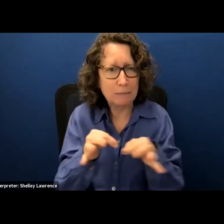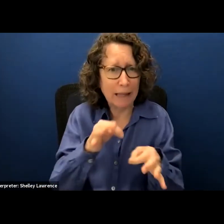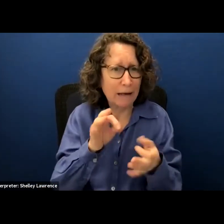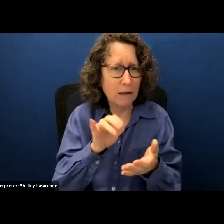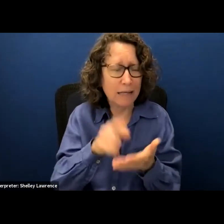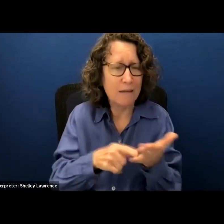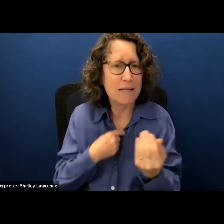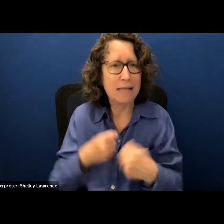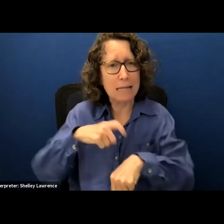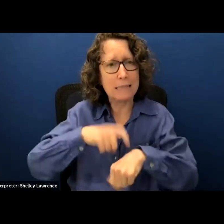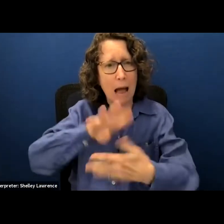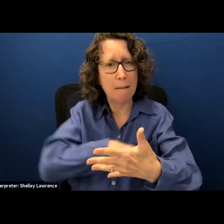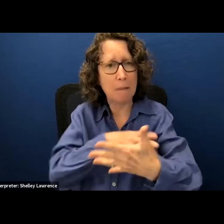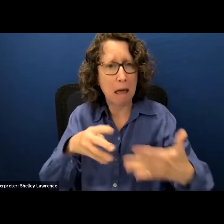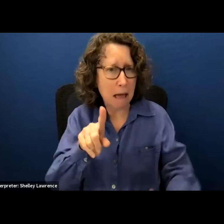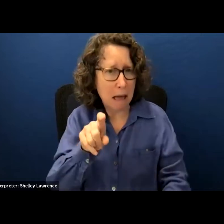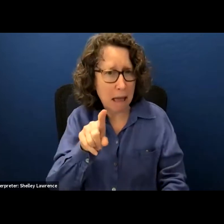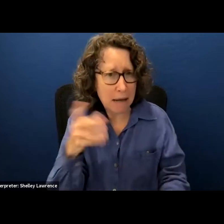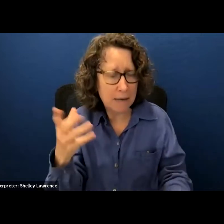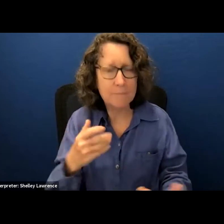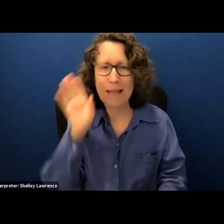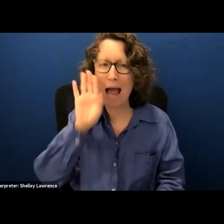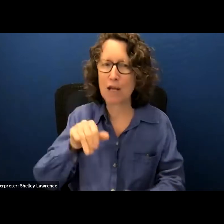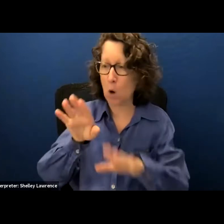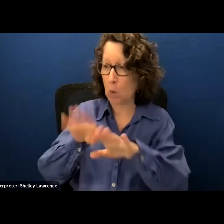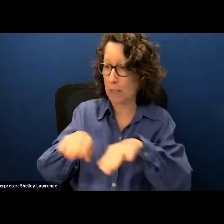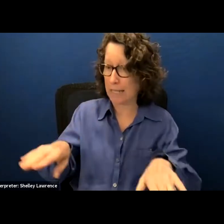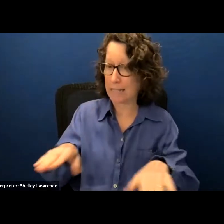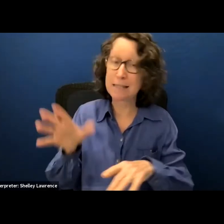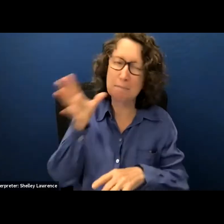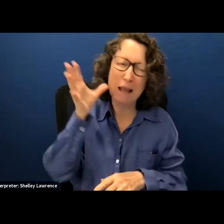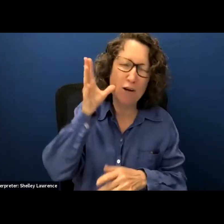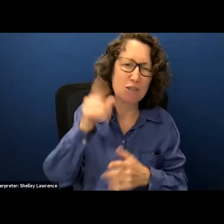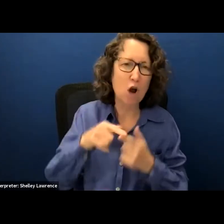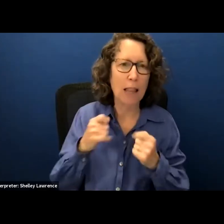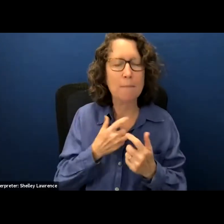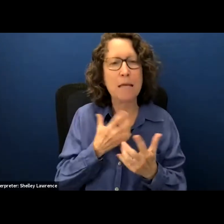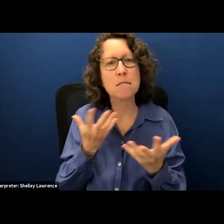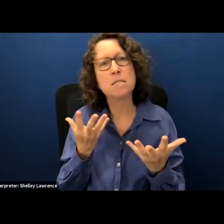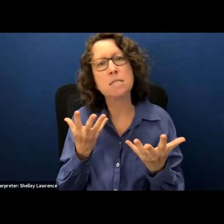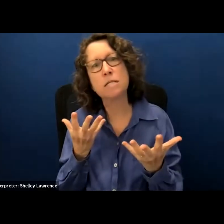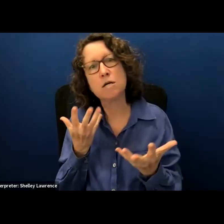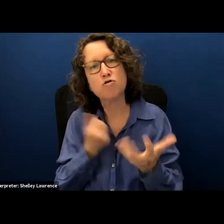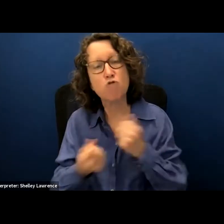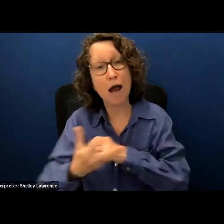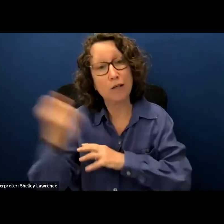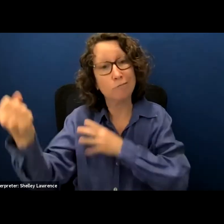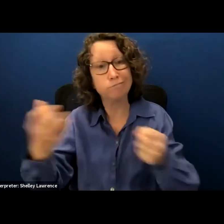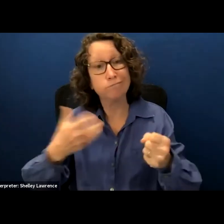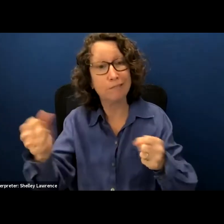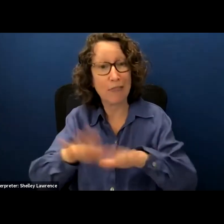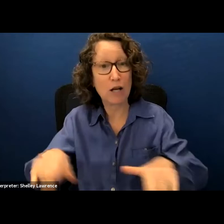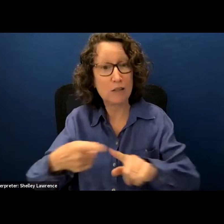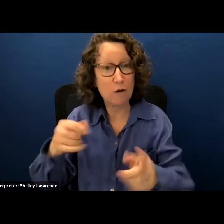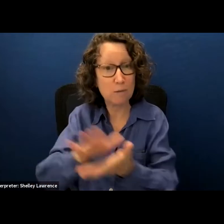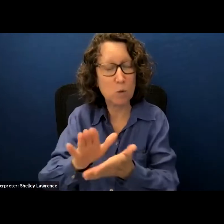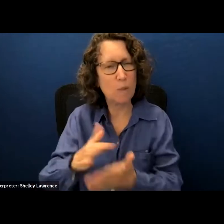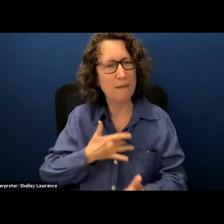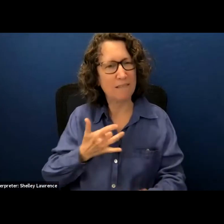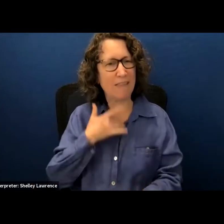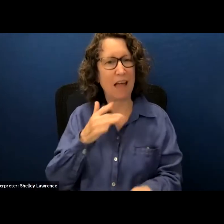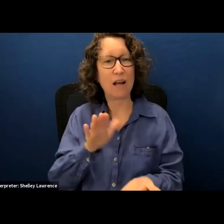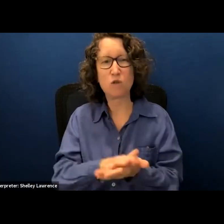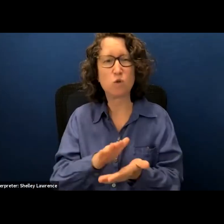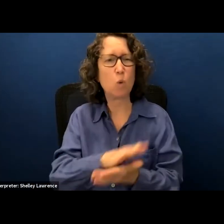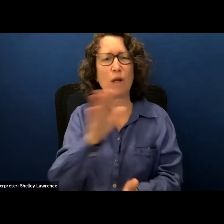about, give us a timeline? I know parents are sort of desperately trying to pull their kids out of school because they feel as if it's never